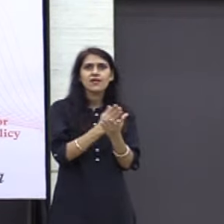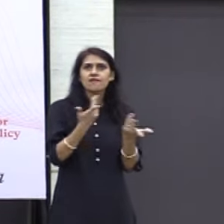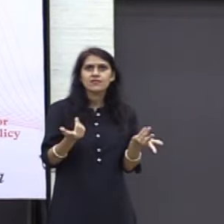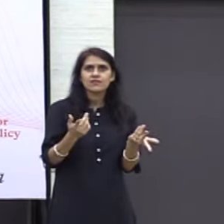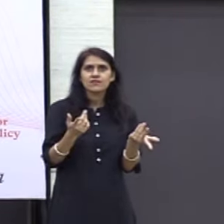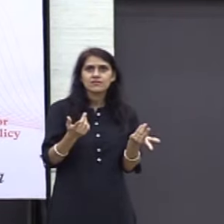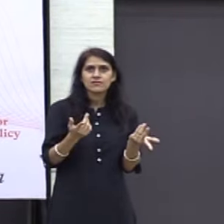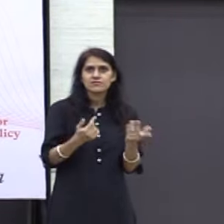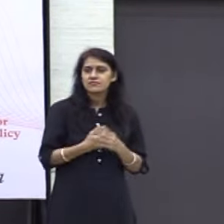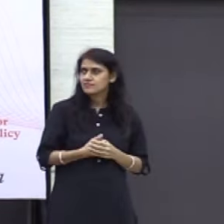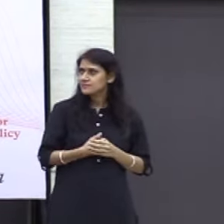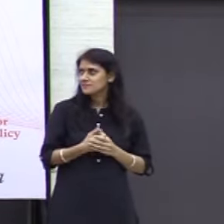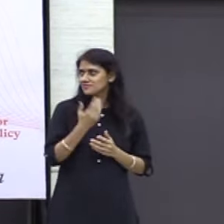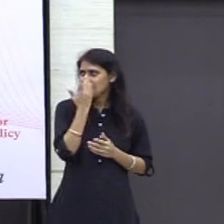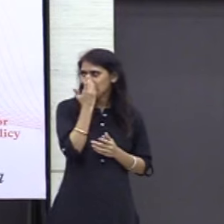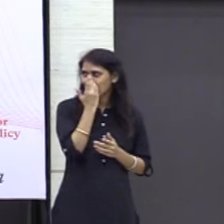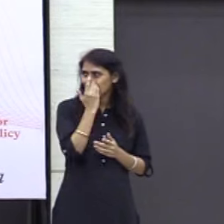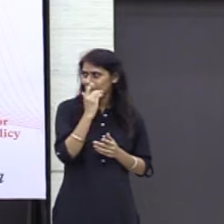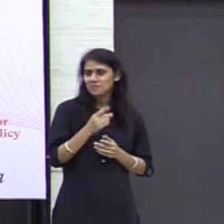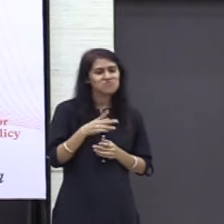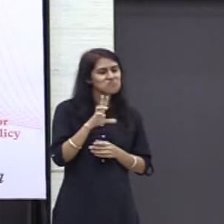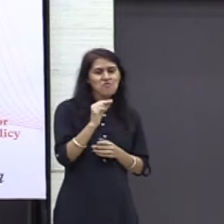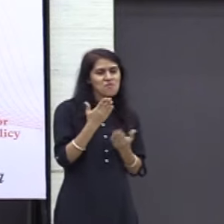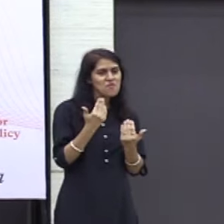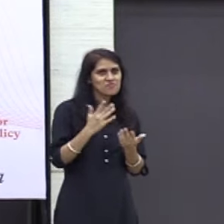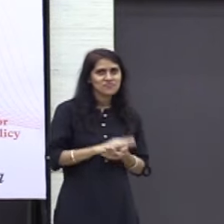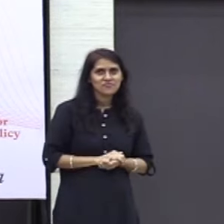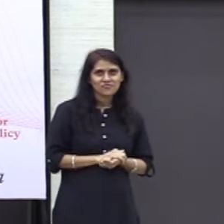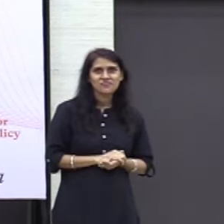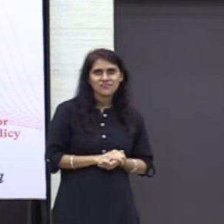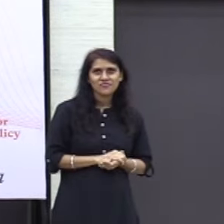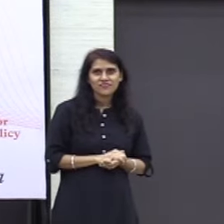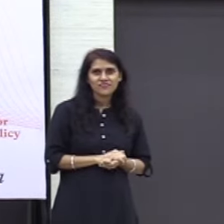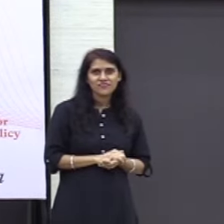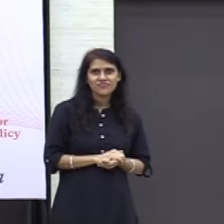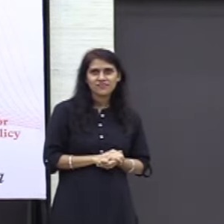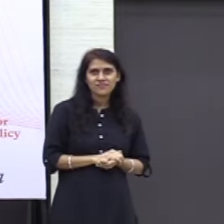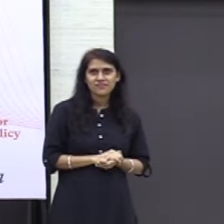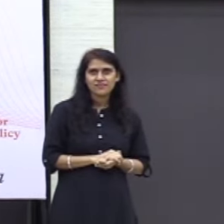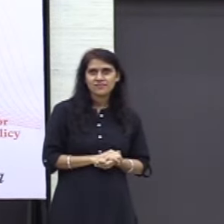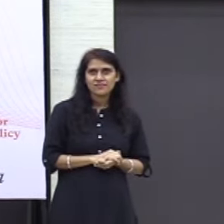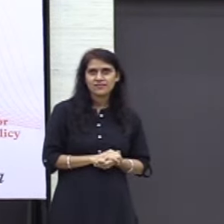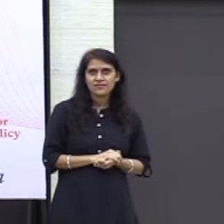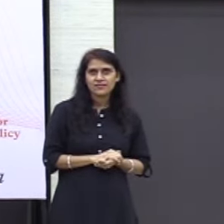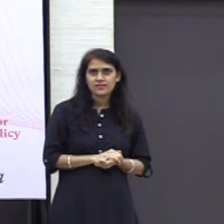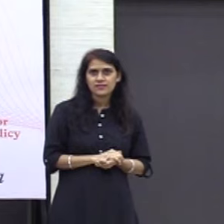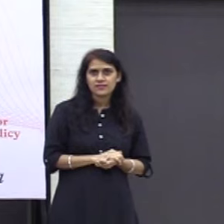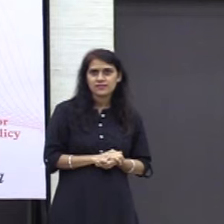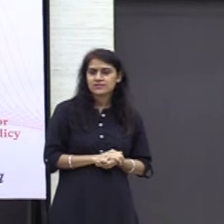president will give assent? No, definitely not. So therefore, it's a non-starter. Okay. Yeah, but point is, it's not, of